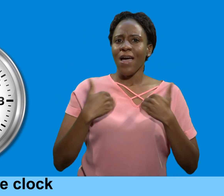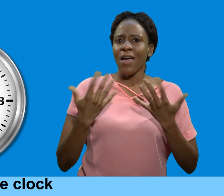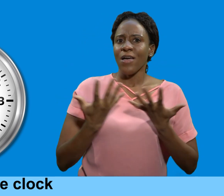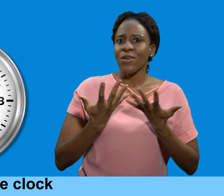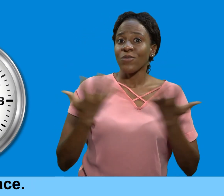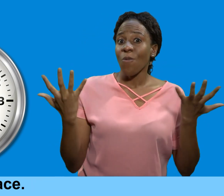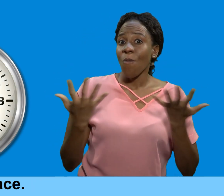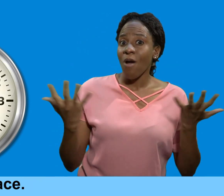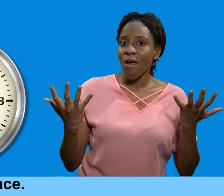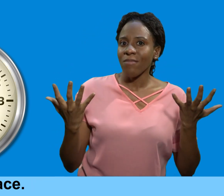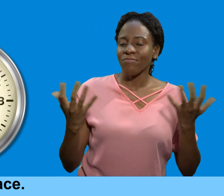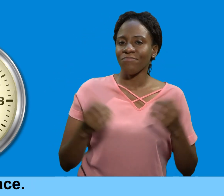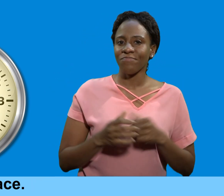If we look at the clock,